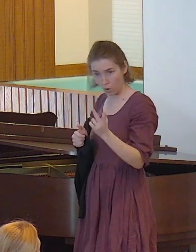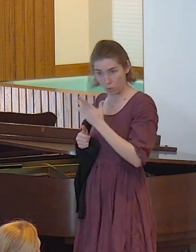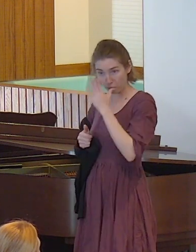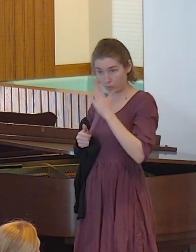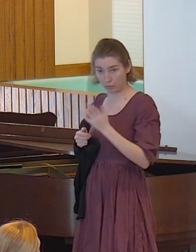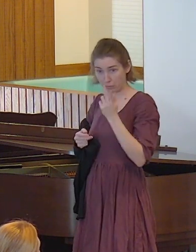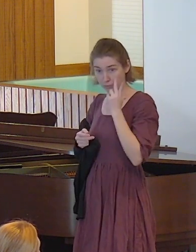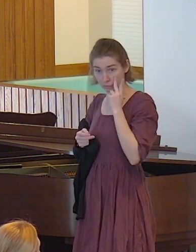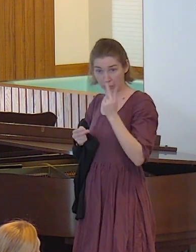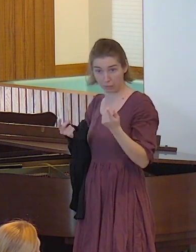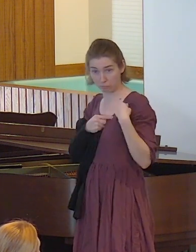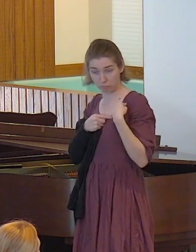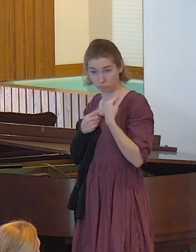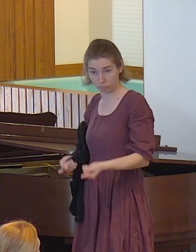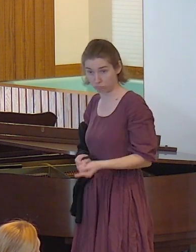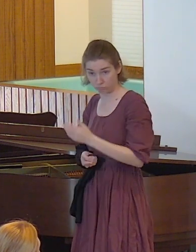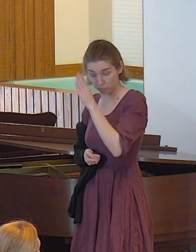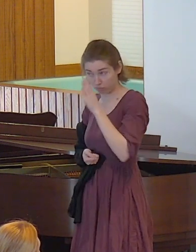haven't seen them before?